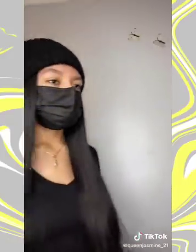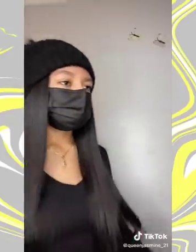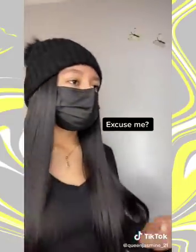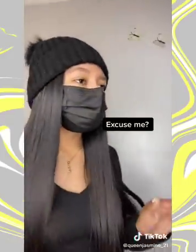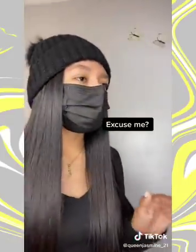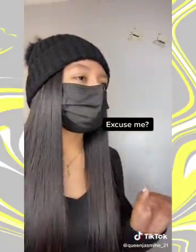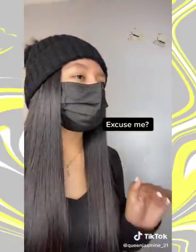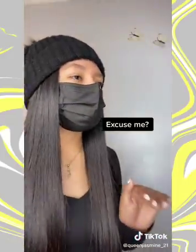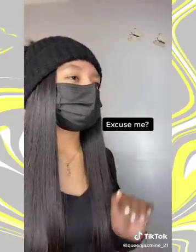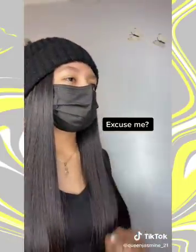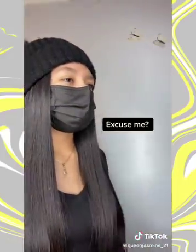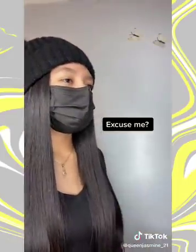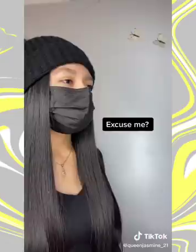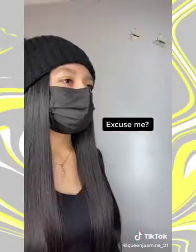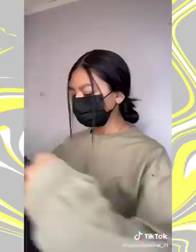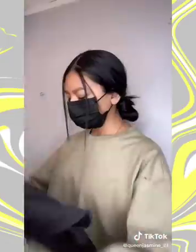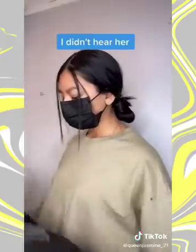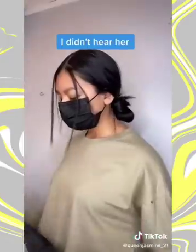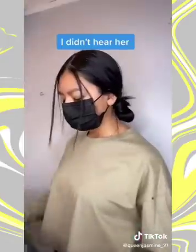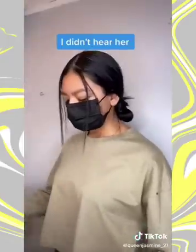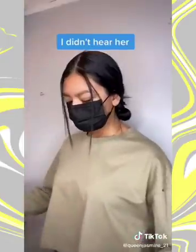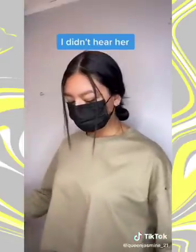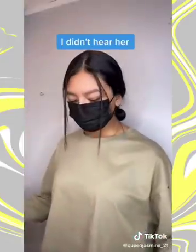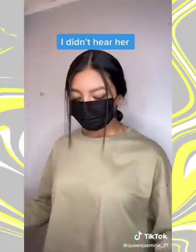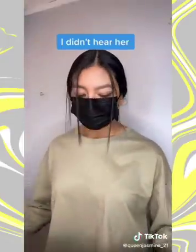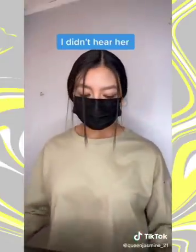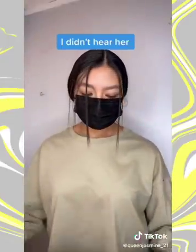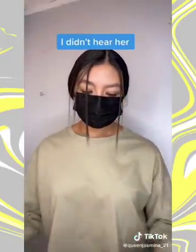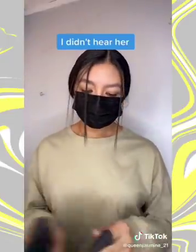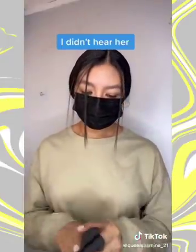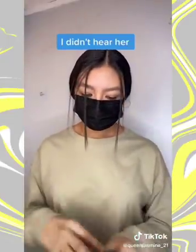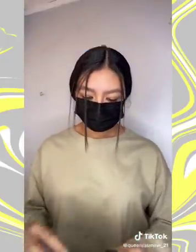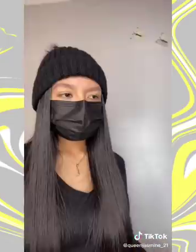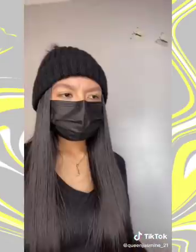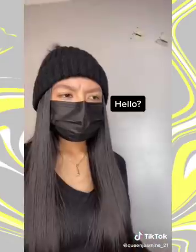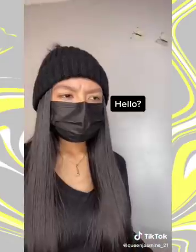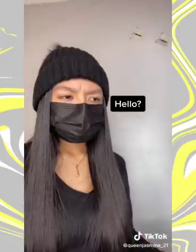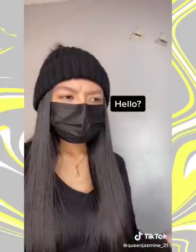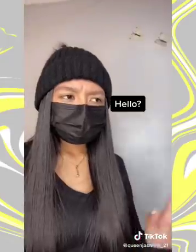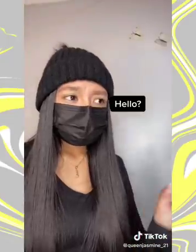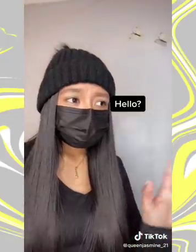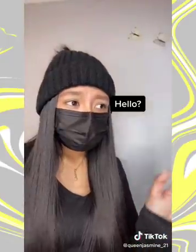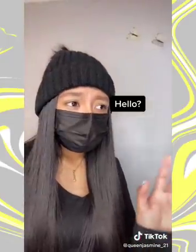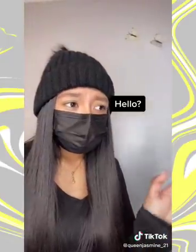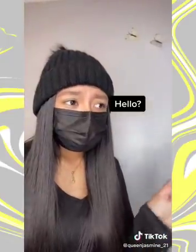Remember the words you told me, love me till the day I die.